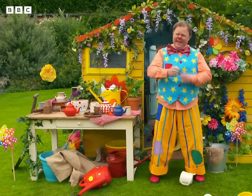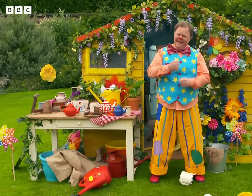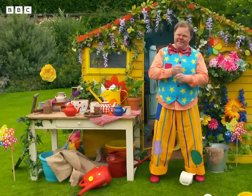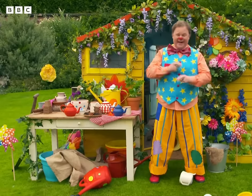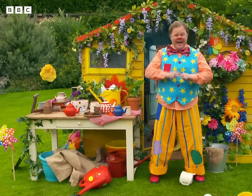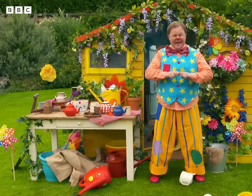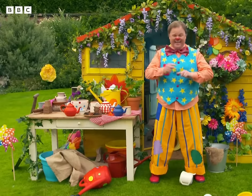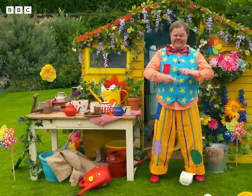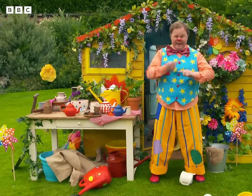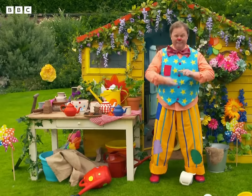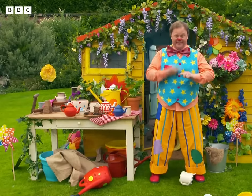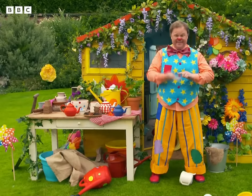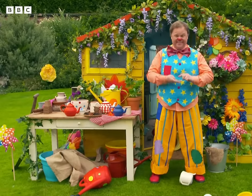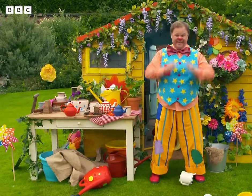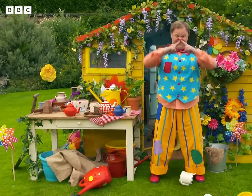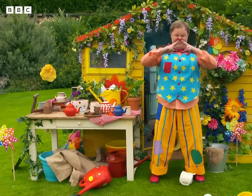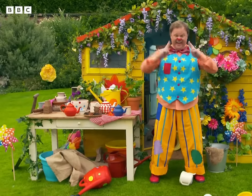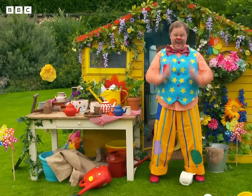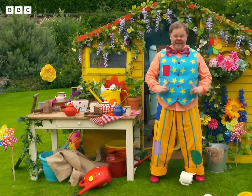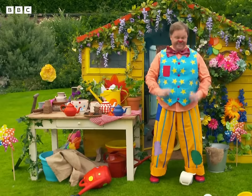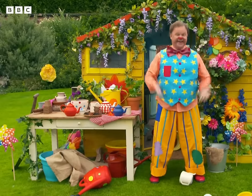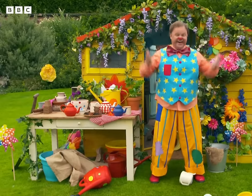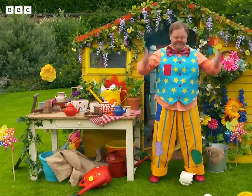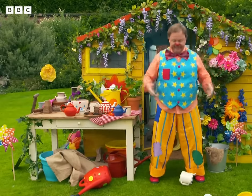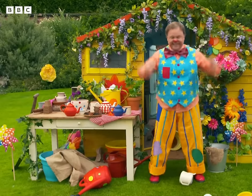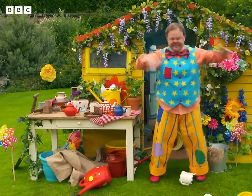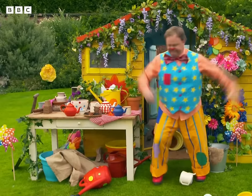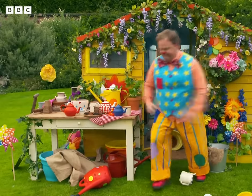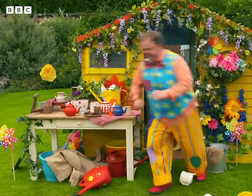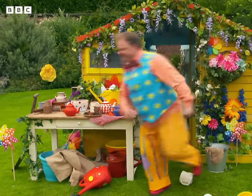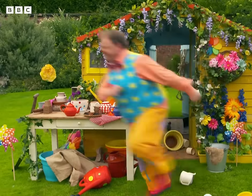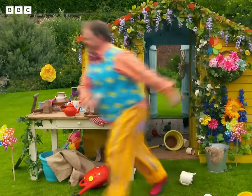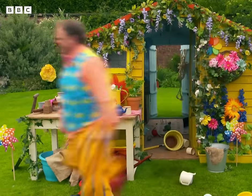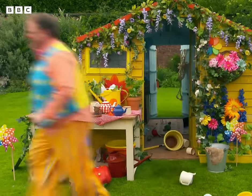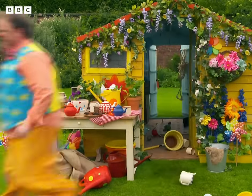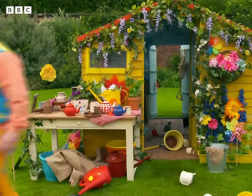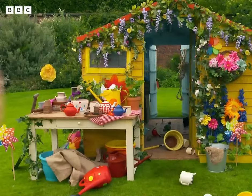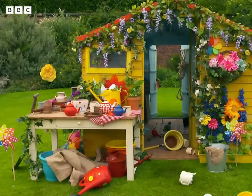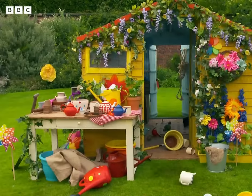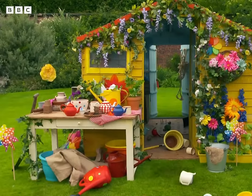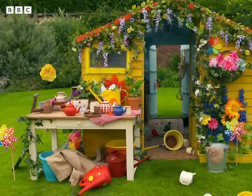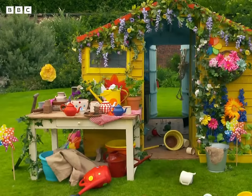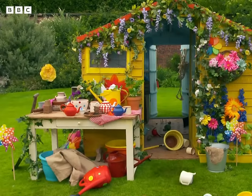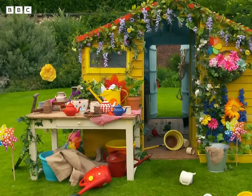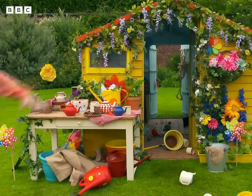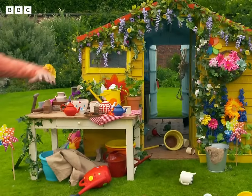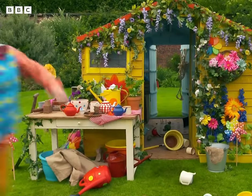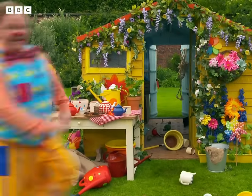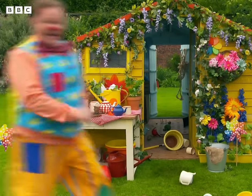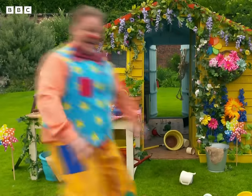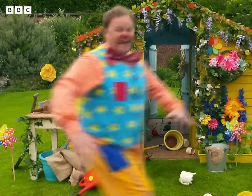in Grandad Tumble's shed. The other way, Mr. Tumble.